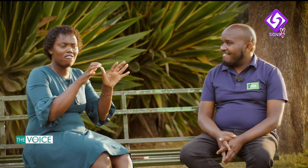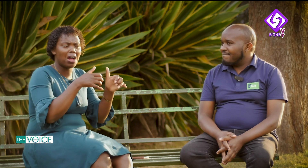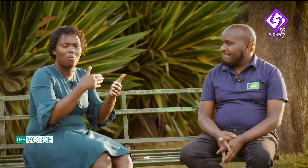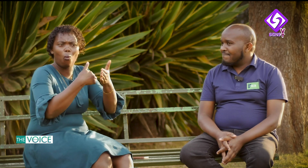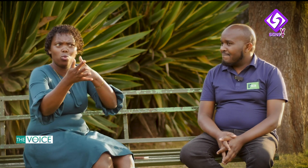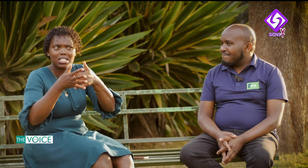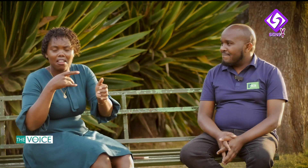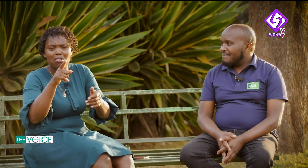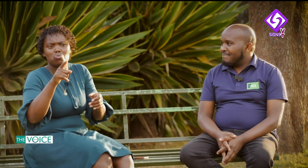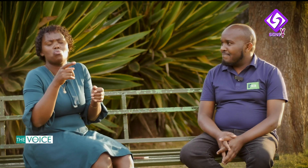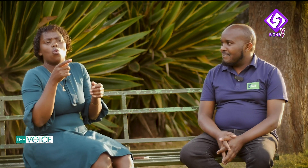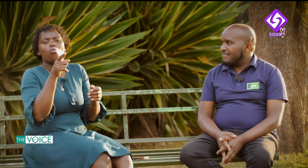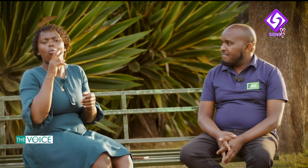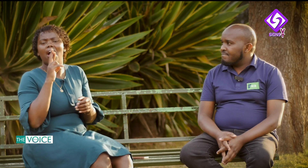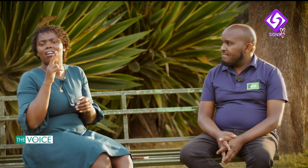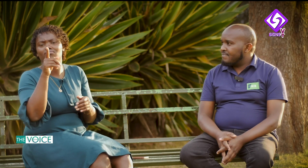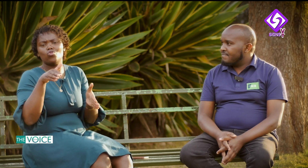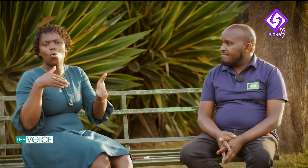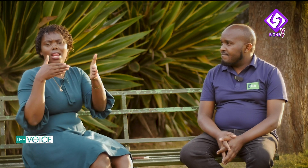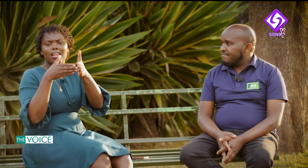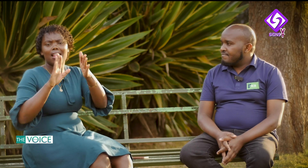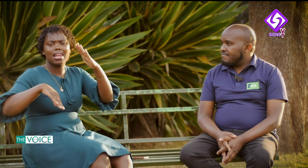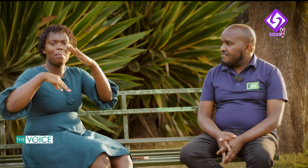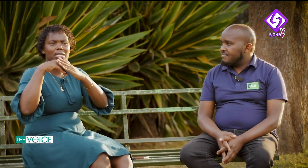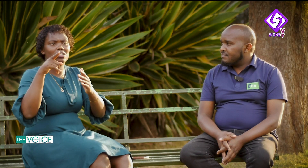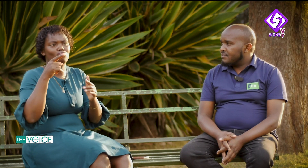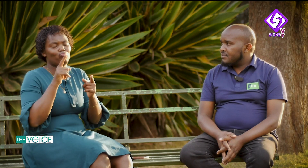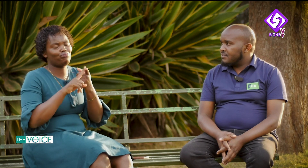So you talked about the clean energy program.